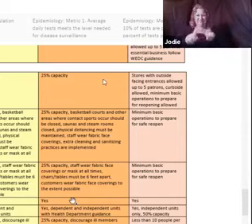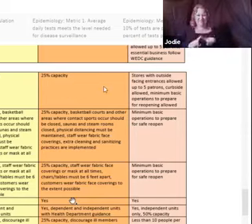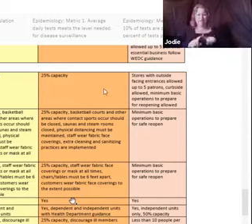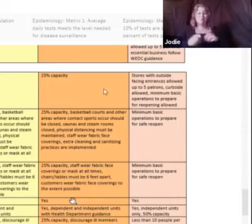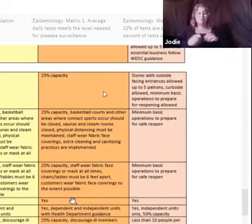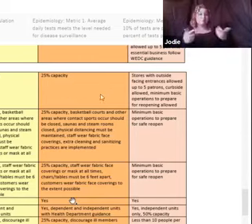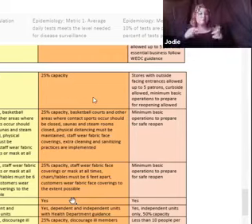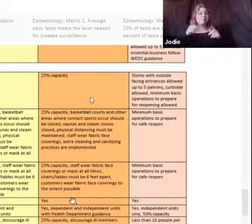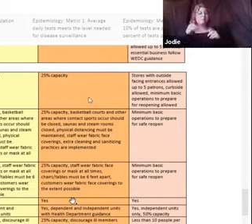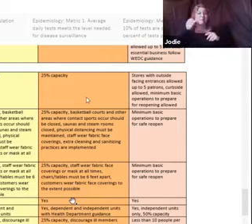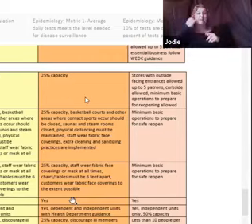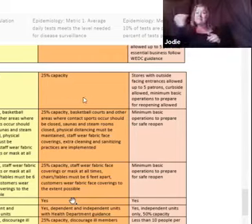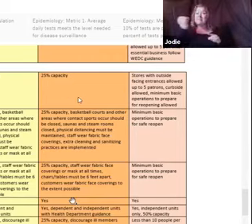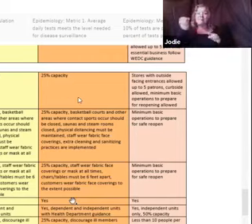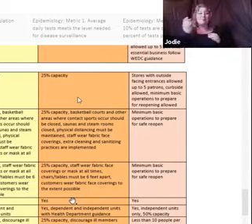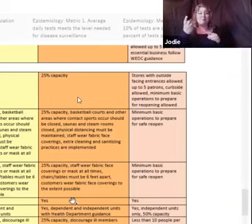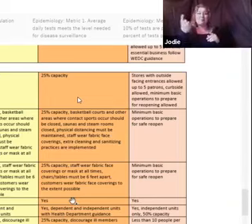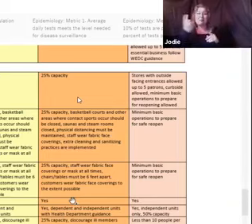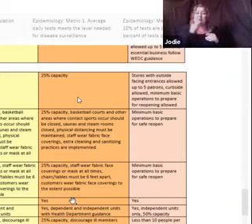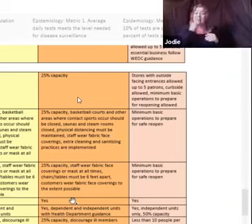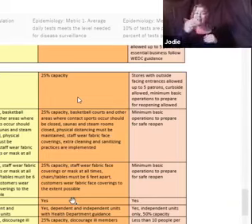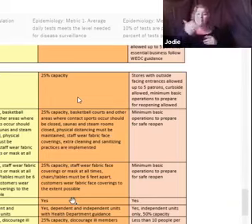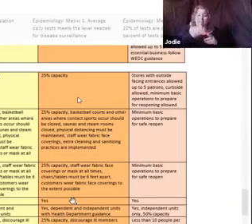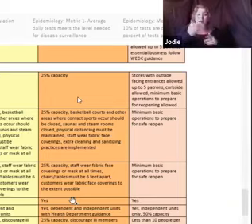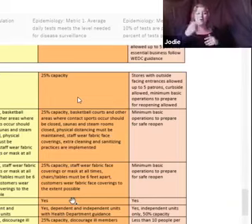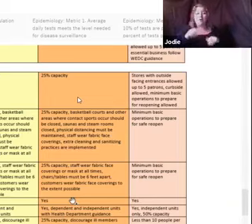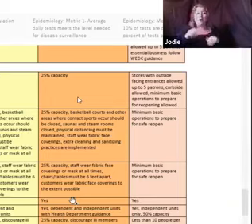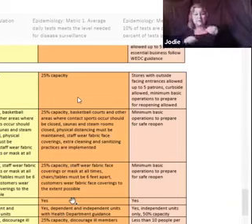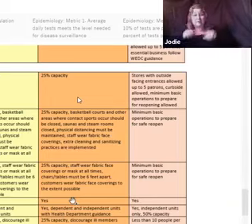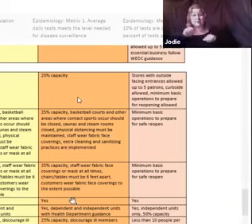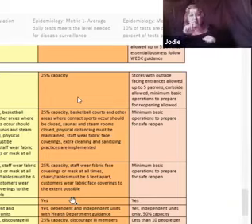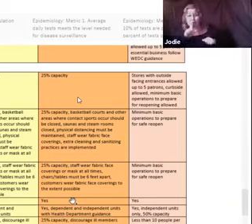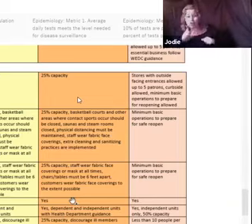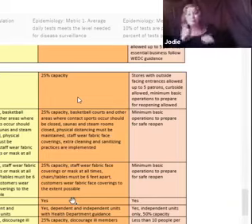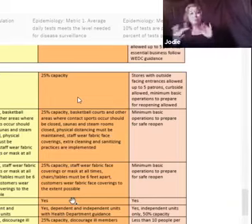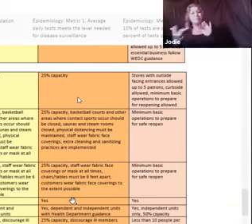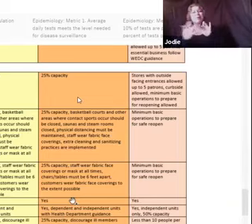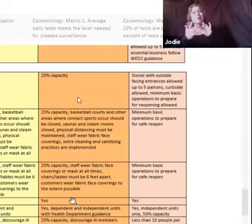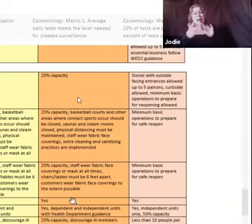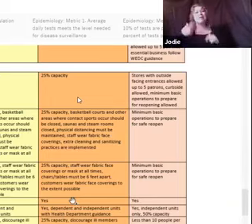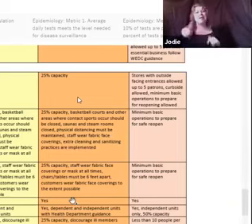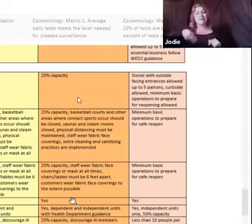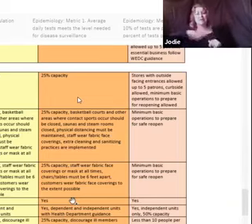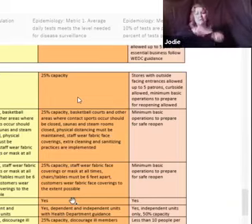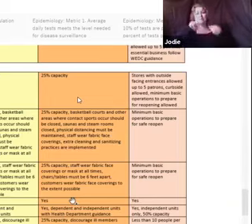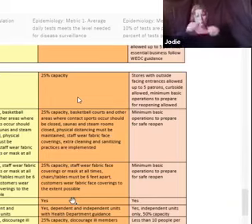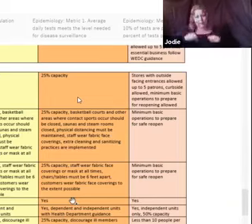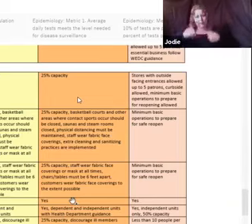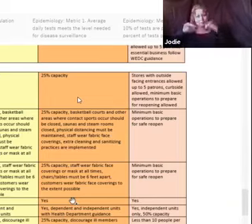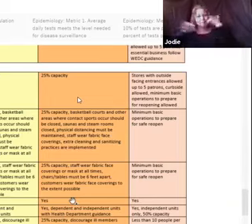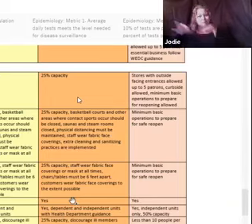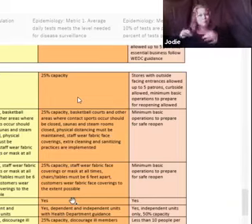let us know, and we can talk through the specific recommendations that are a little more detailed.